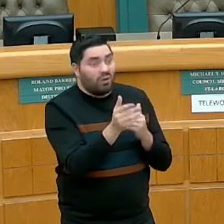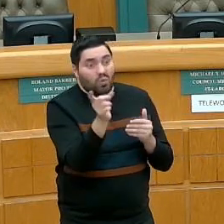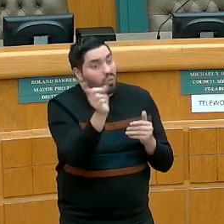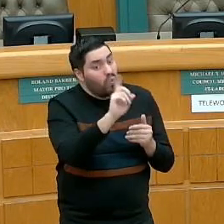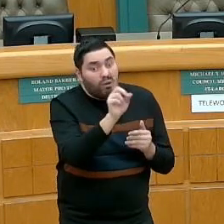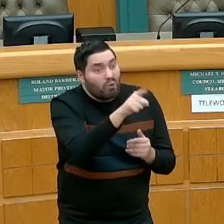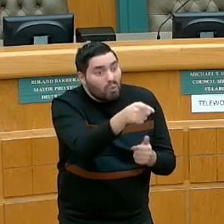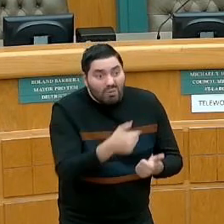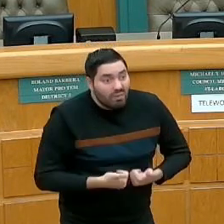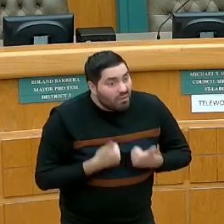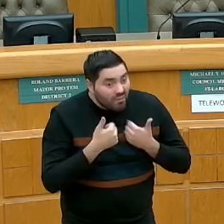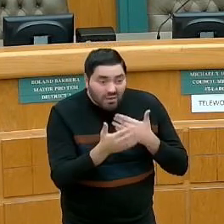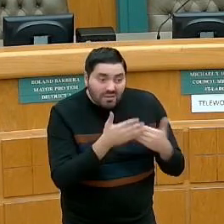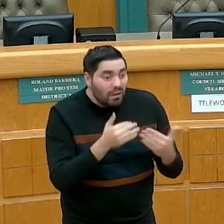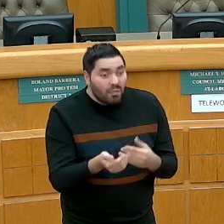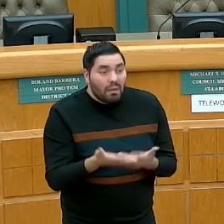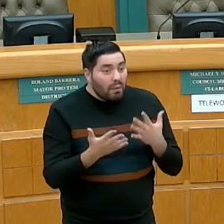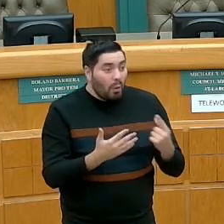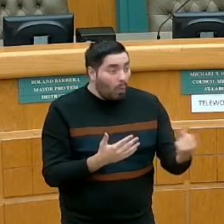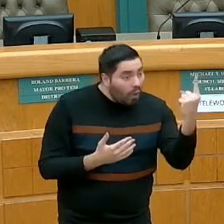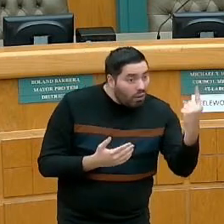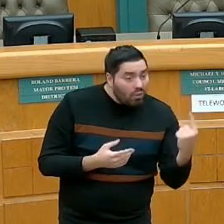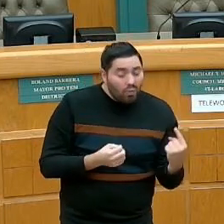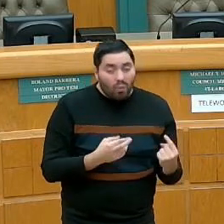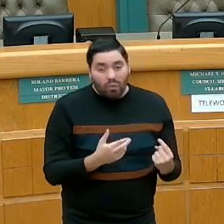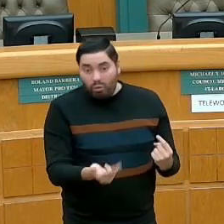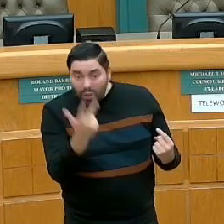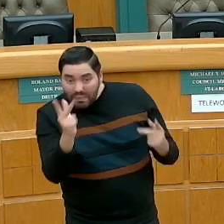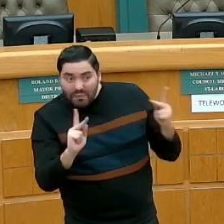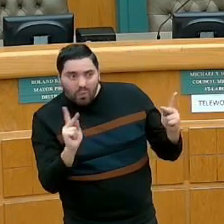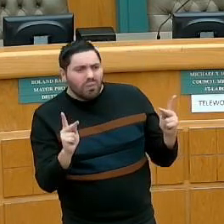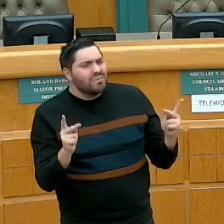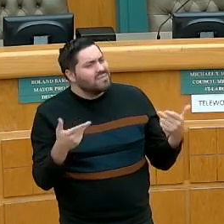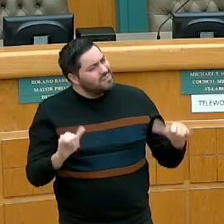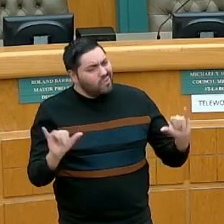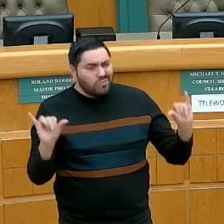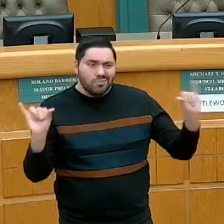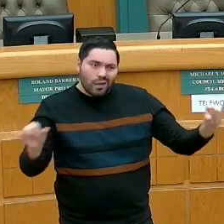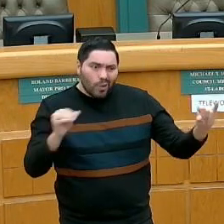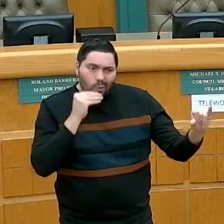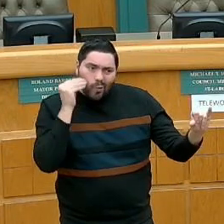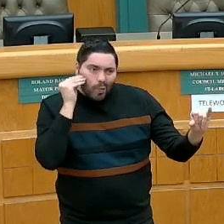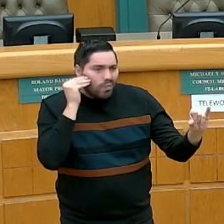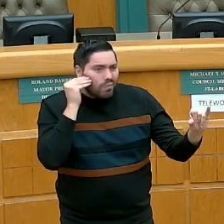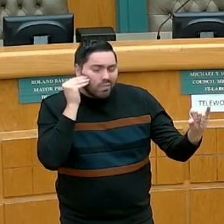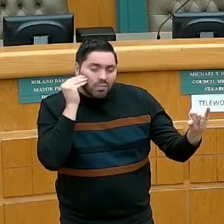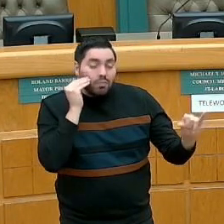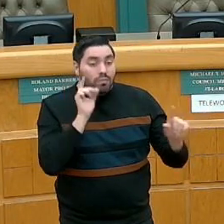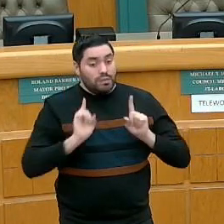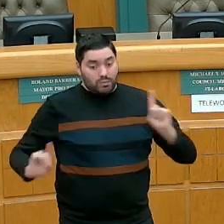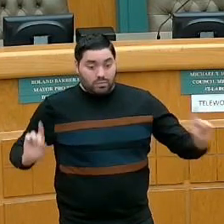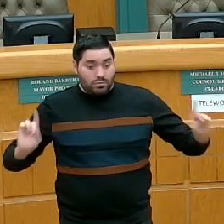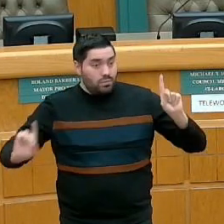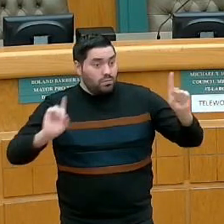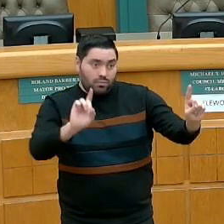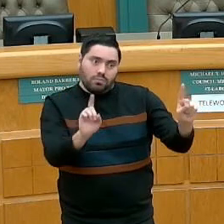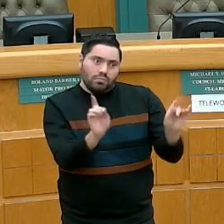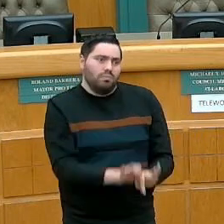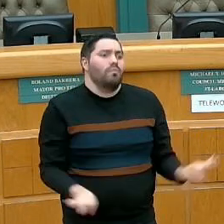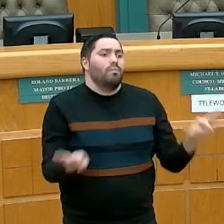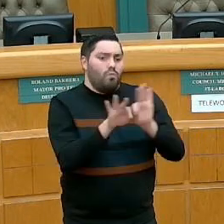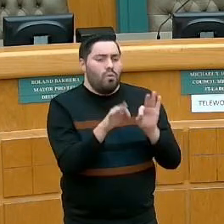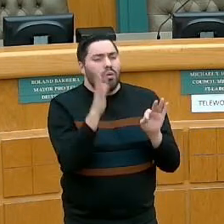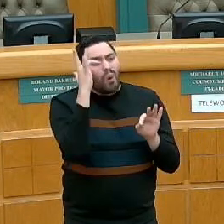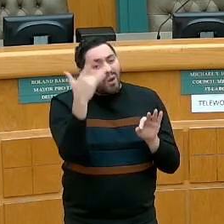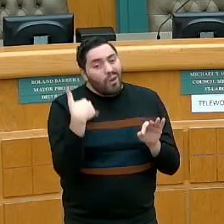live, whether there's one or three cases, the key thing is to stay at home as much as possible, social distance, because we